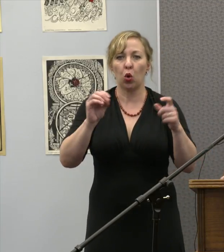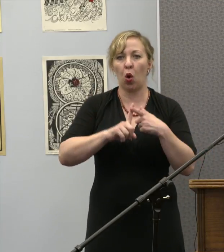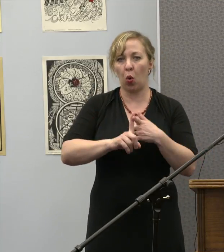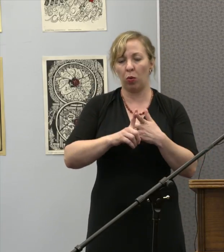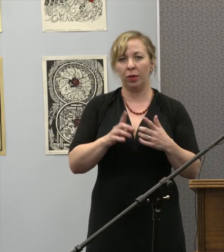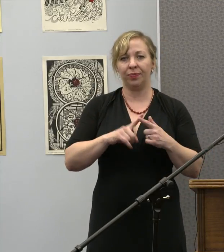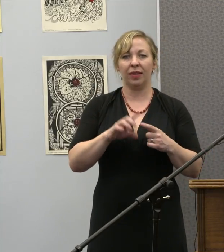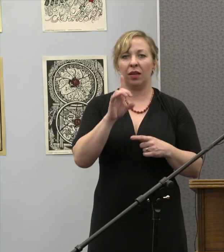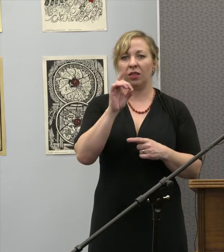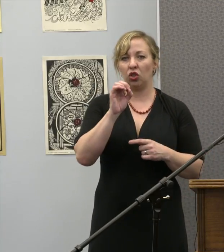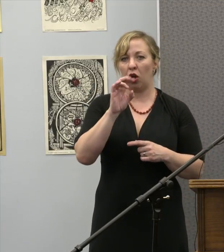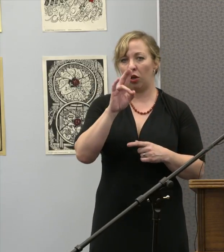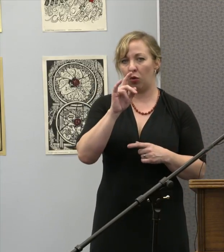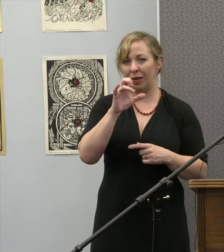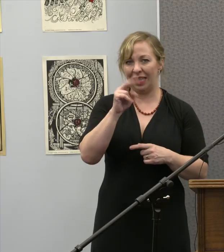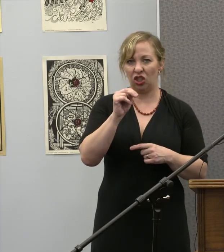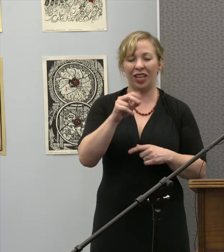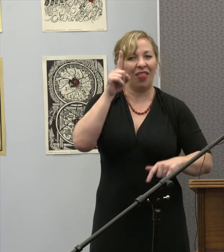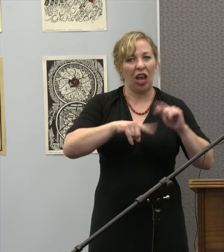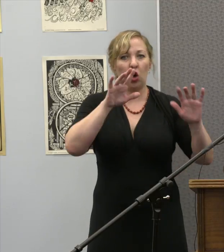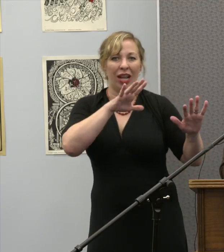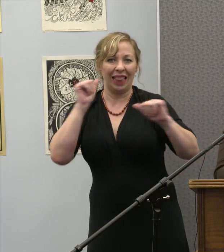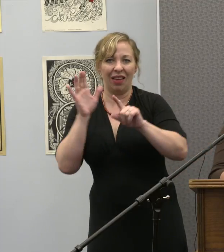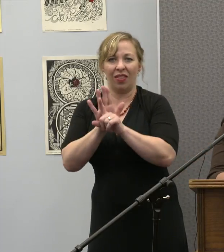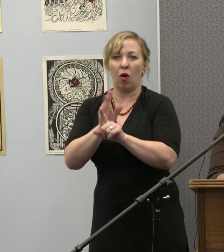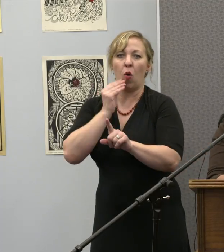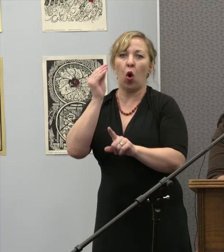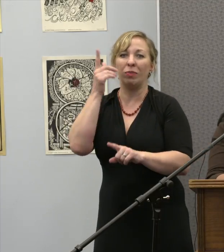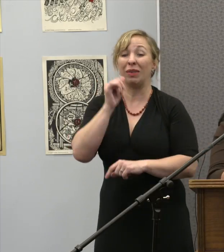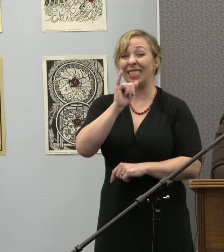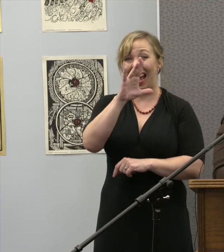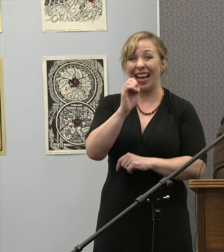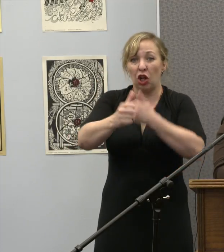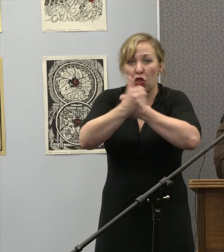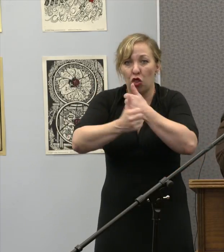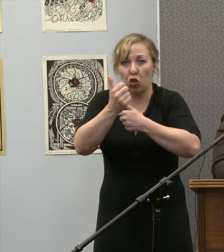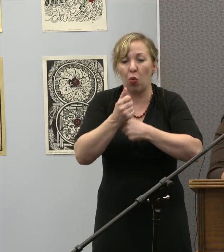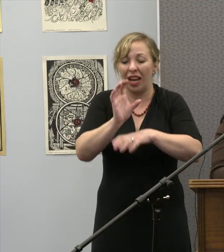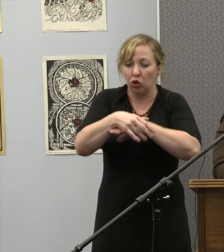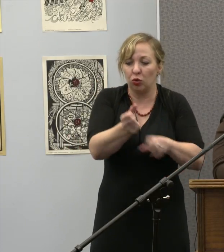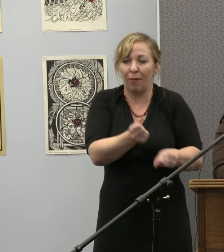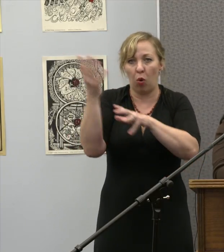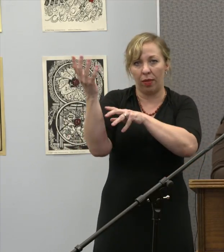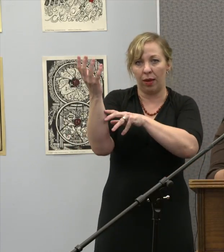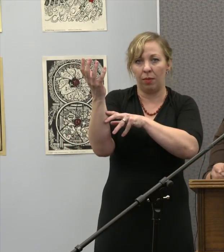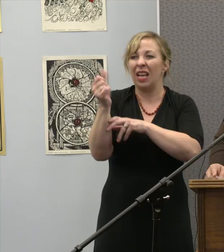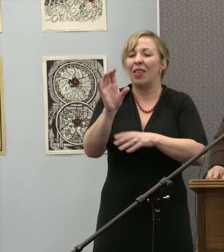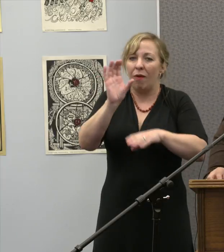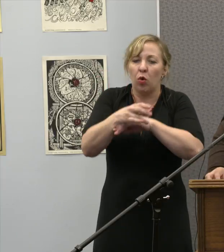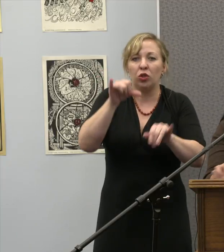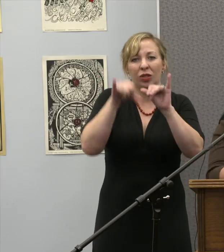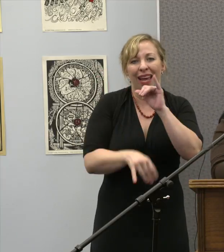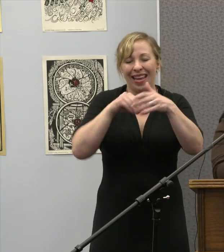houses because ICE had threatened to deport them. So they were left in flooded homes with children with mold in their homes. We've